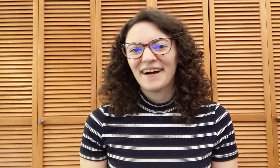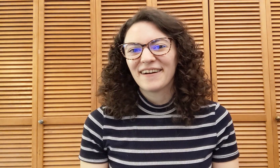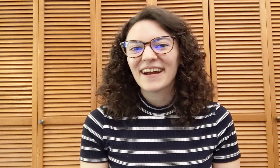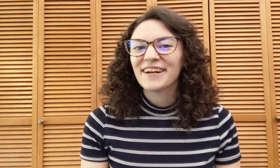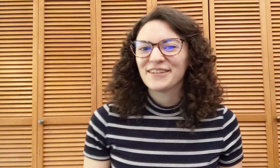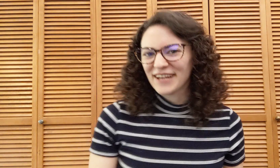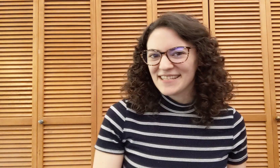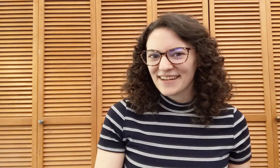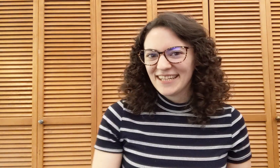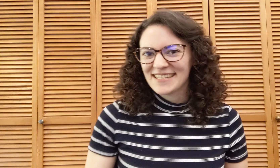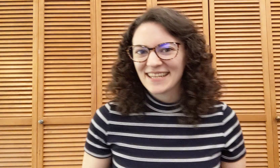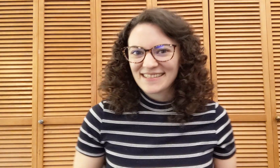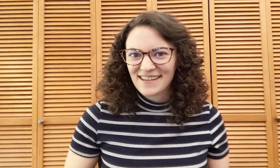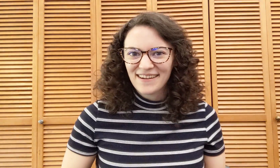All right, are you guys ready to sing a song?